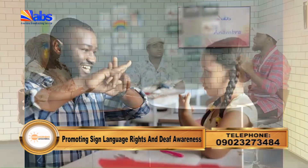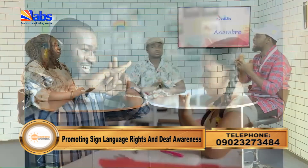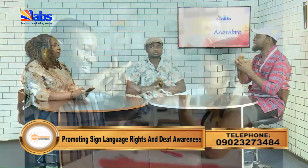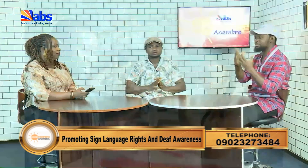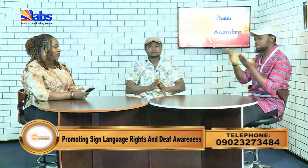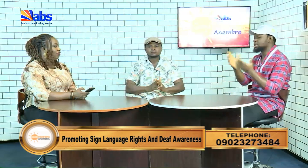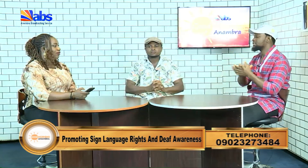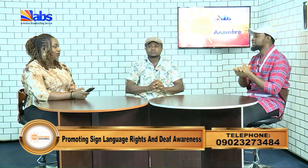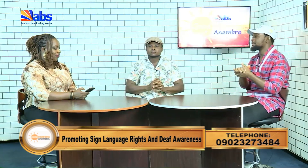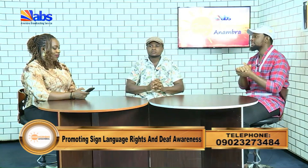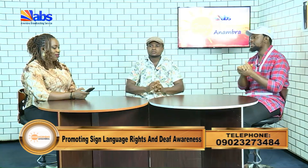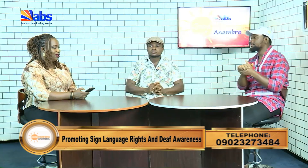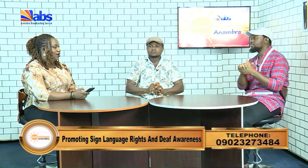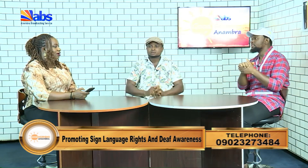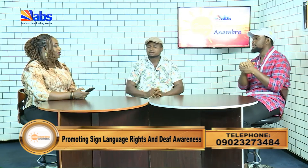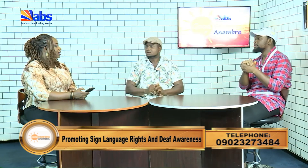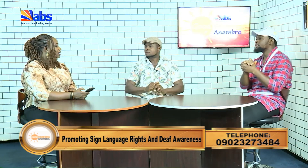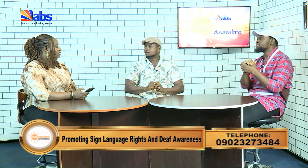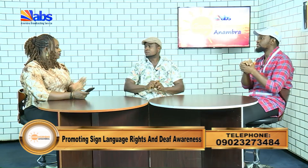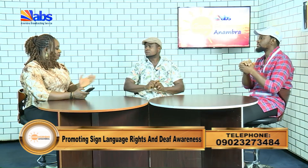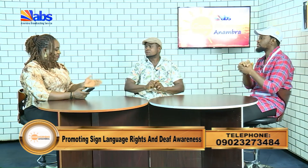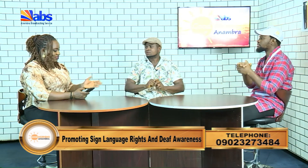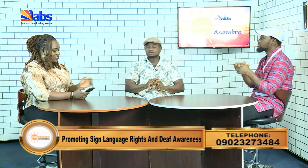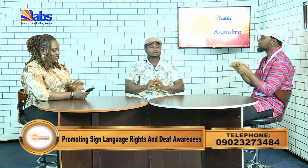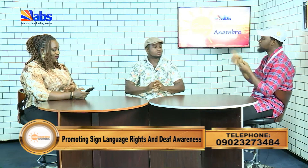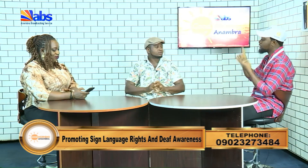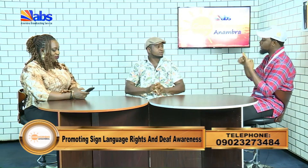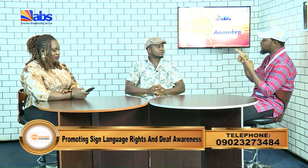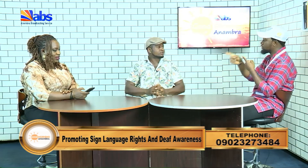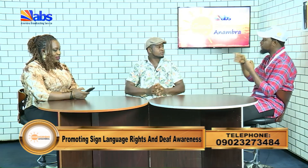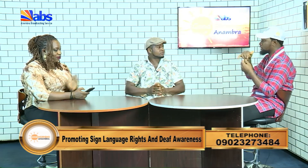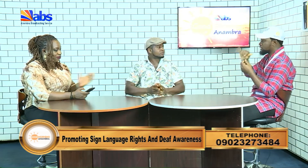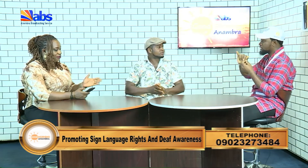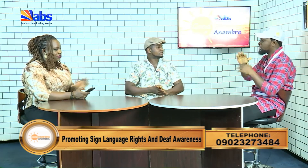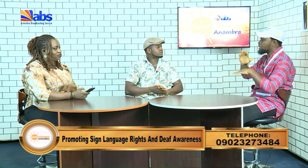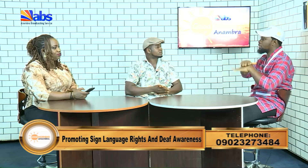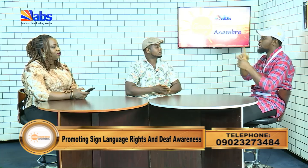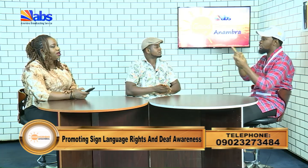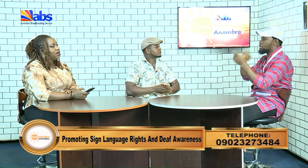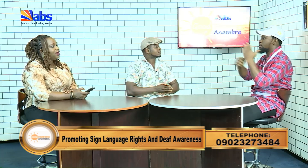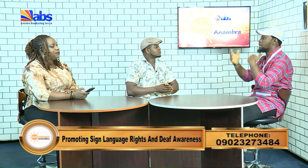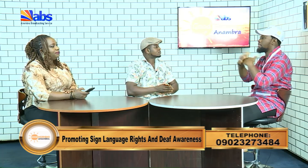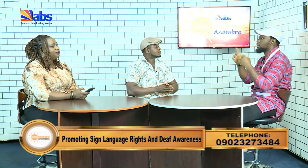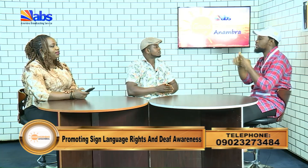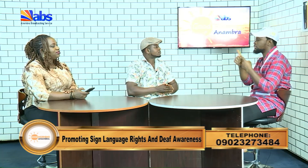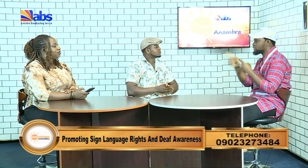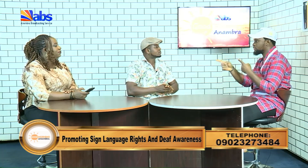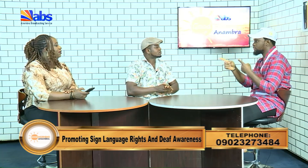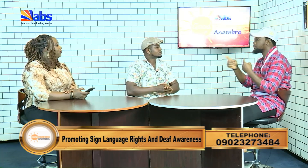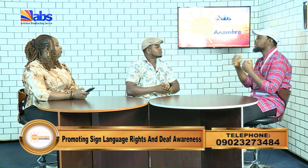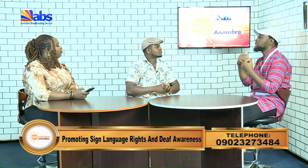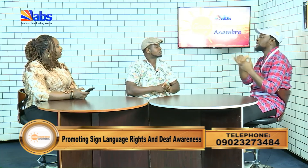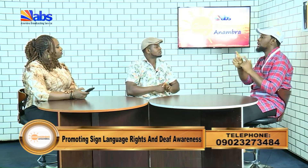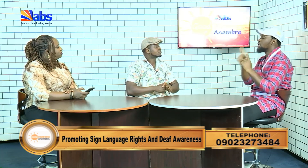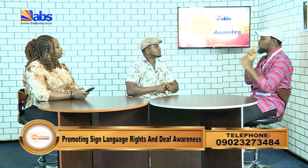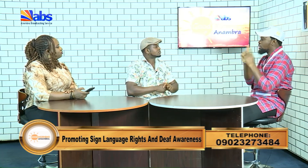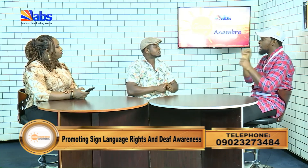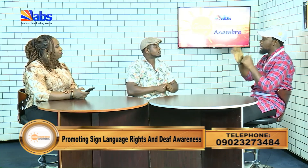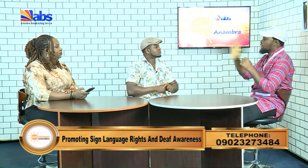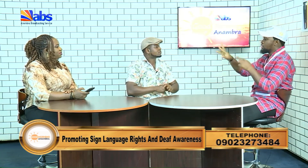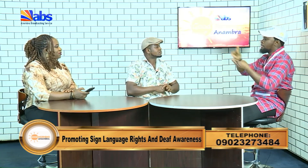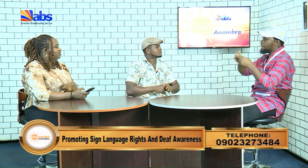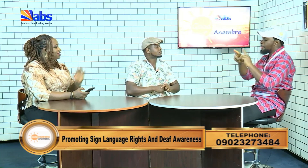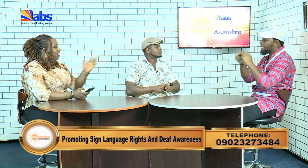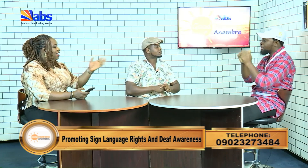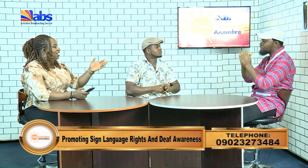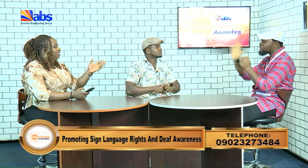of their rights and all that. Okay, Ndubeza, still on, coming back to you. Let's talk about your relationship with your